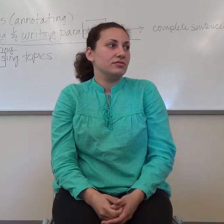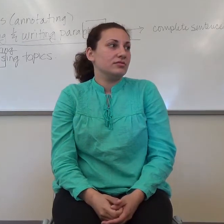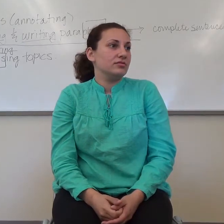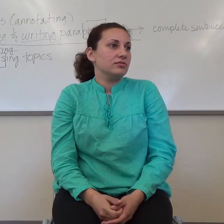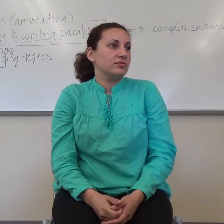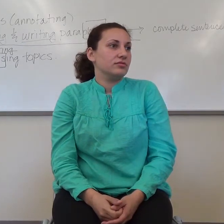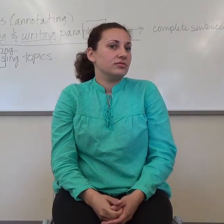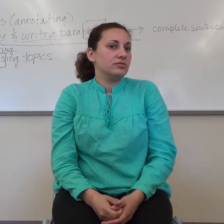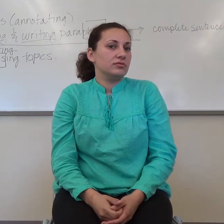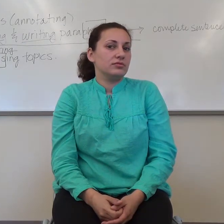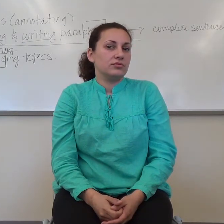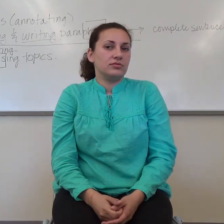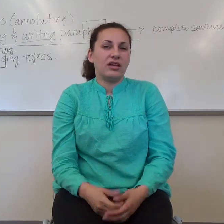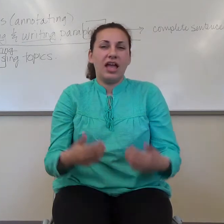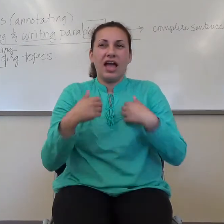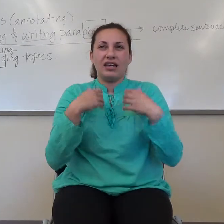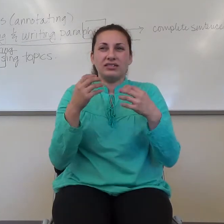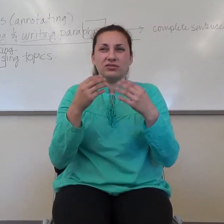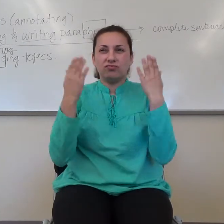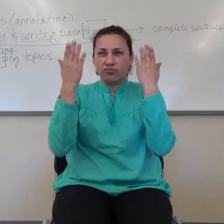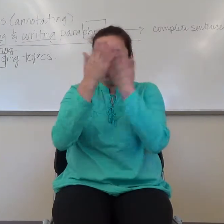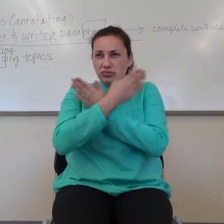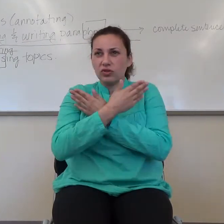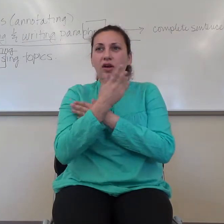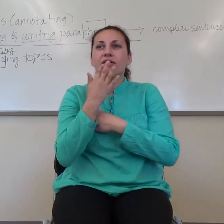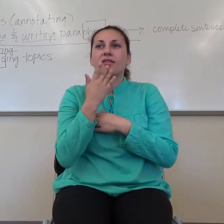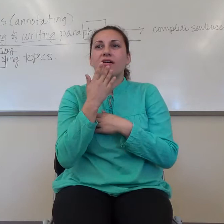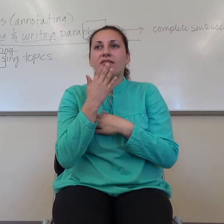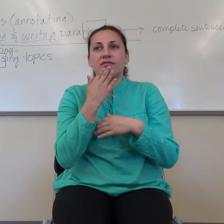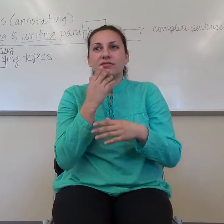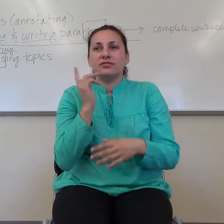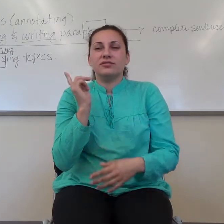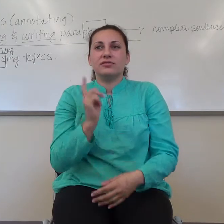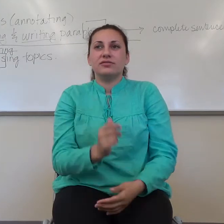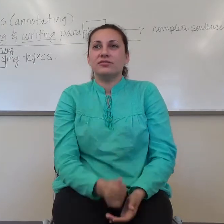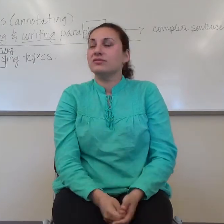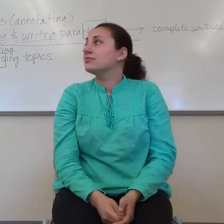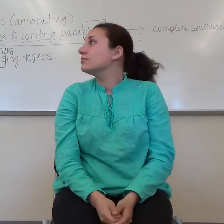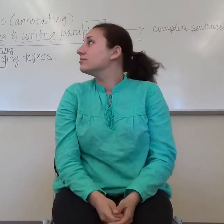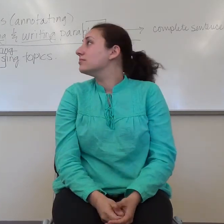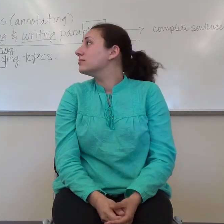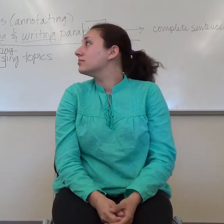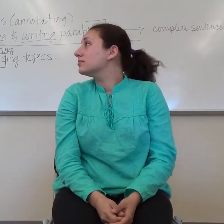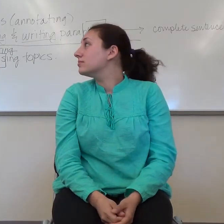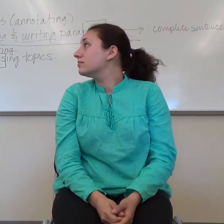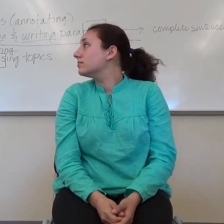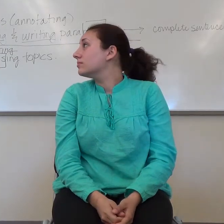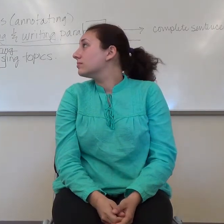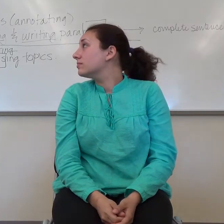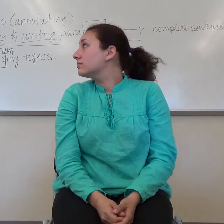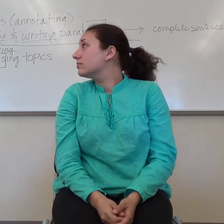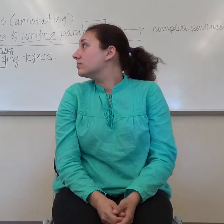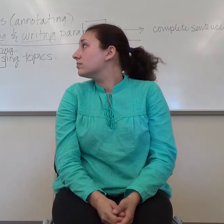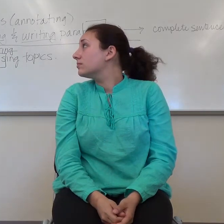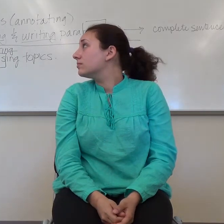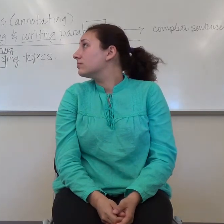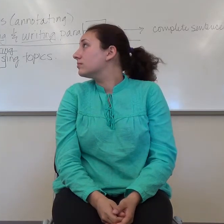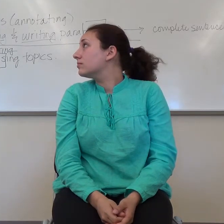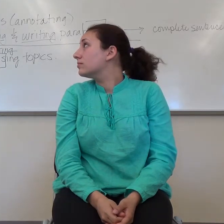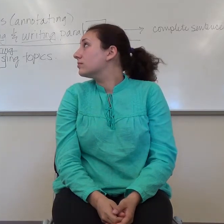heavily than other overhead projectors that I have. I think you guys can, the blue is not